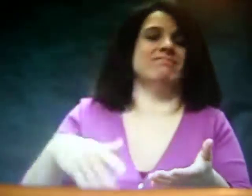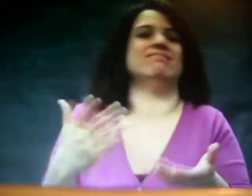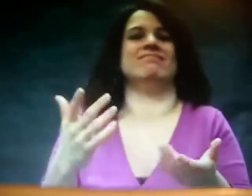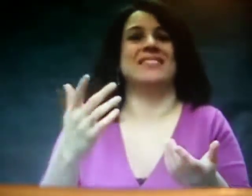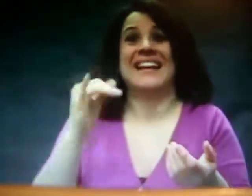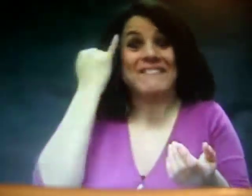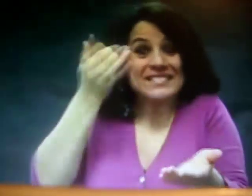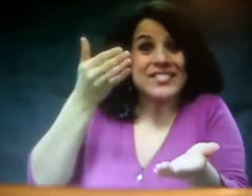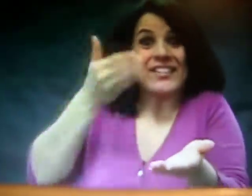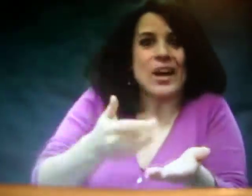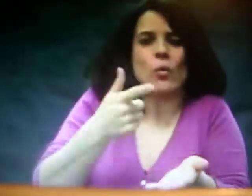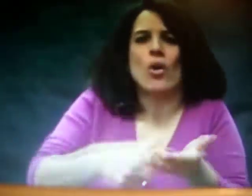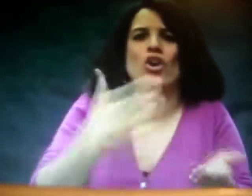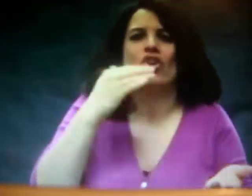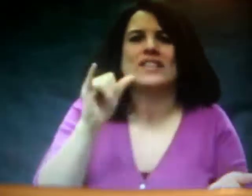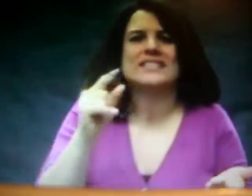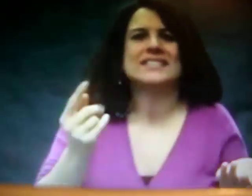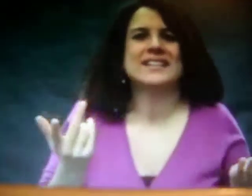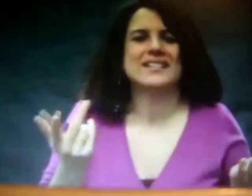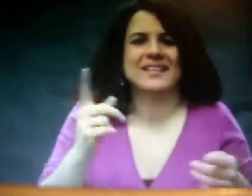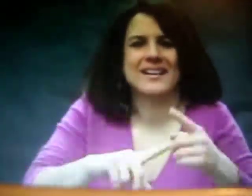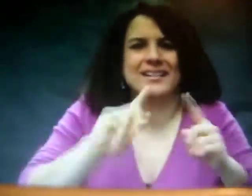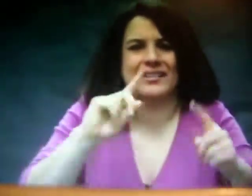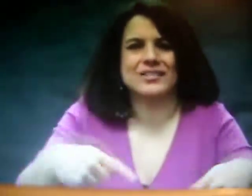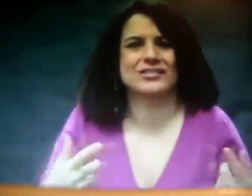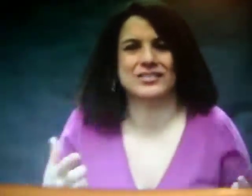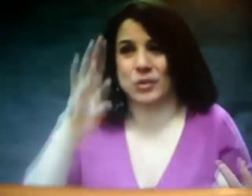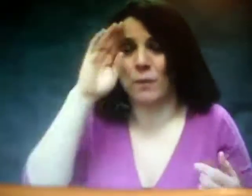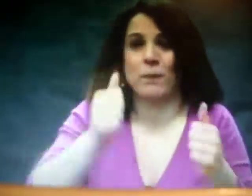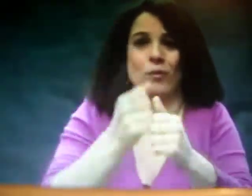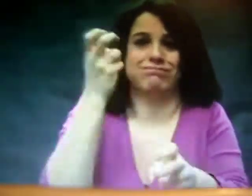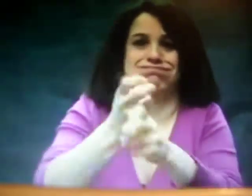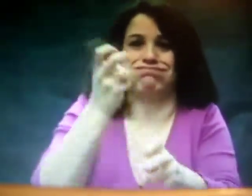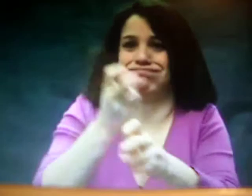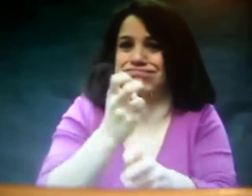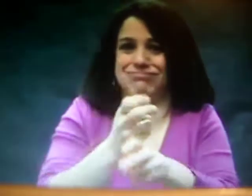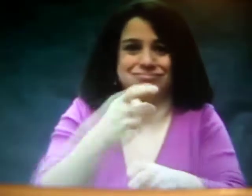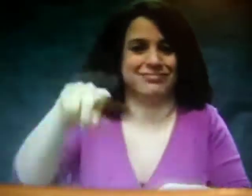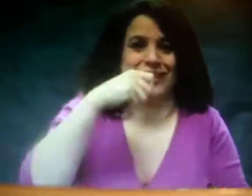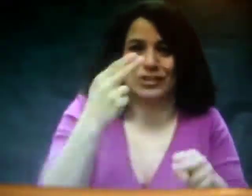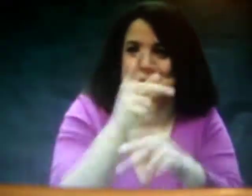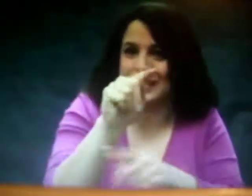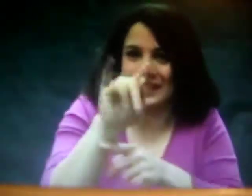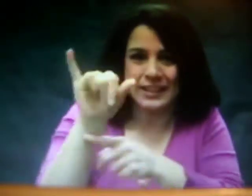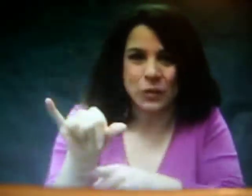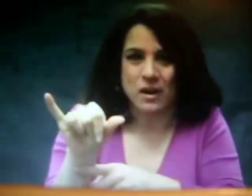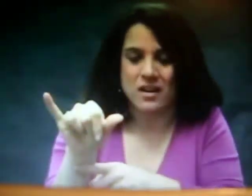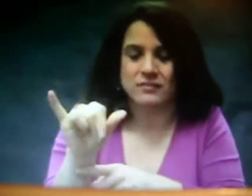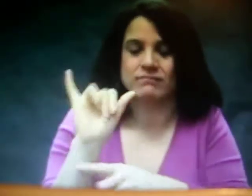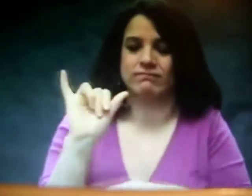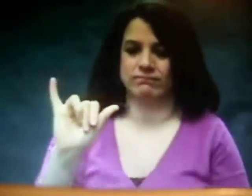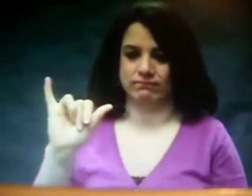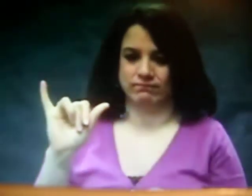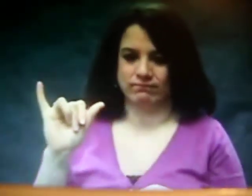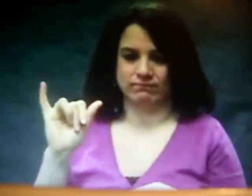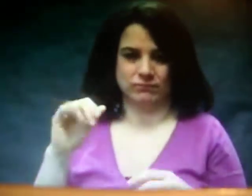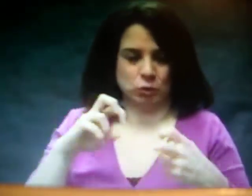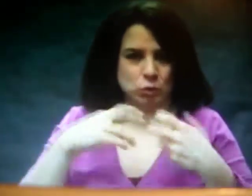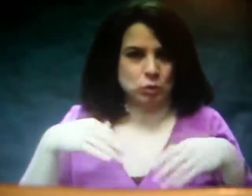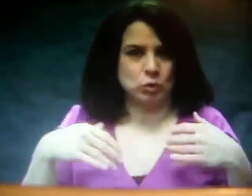their names wasn't there. So what good is it if I can't find them? So it made it even harder. And they wasn't familiar